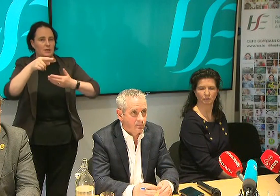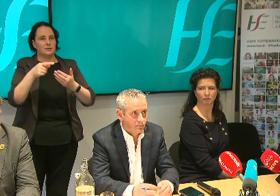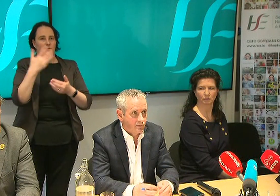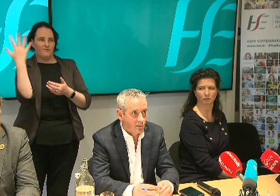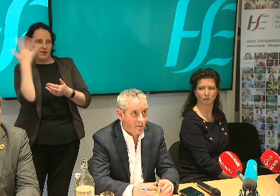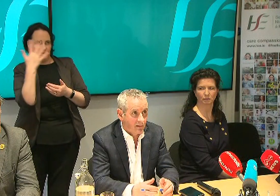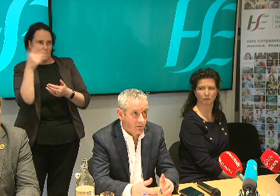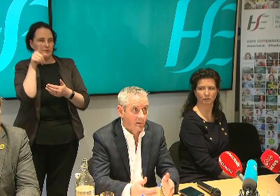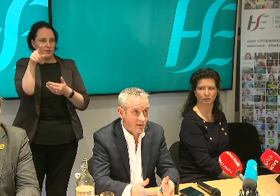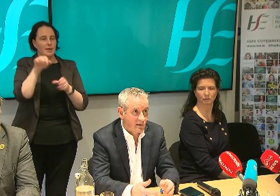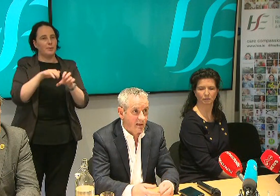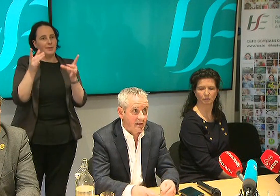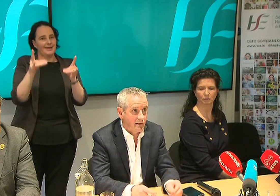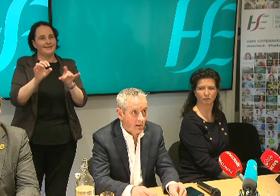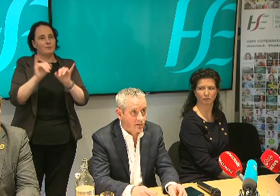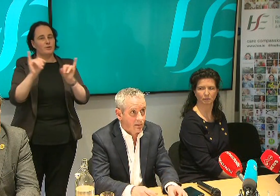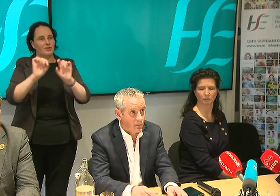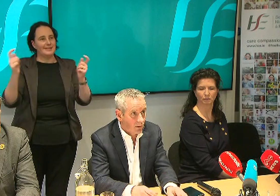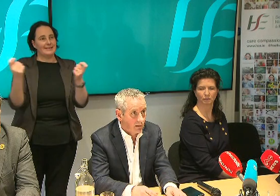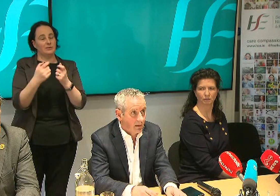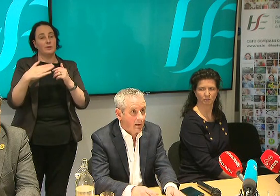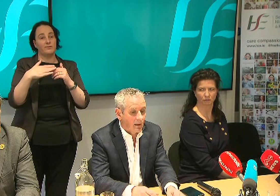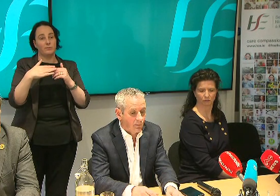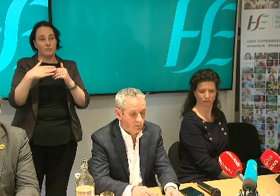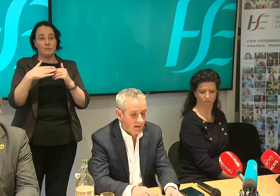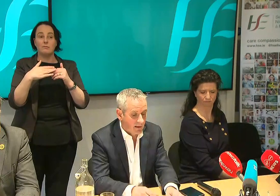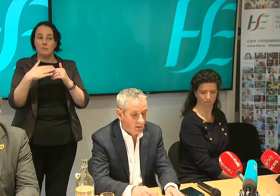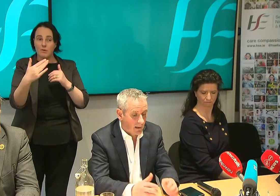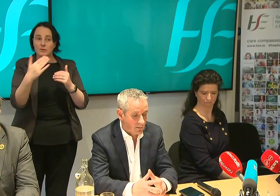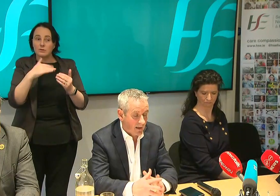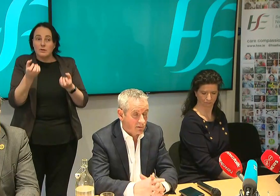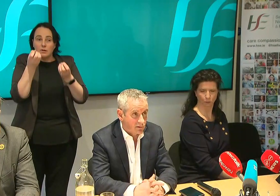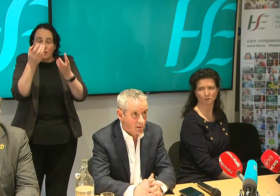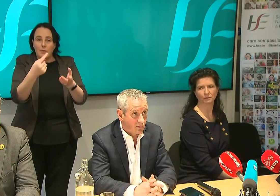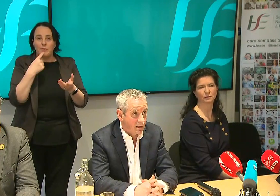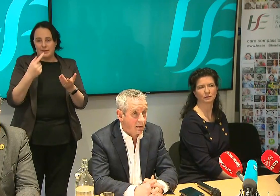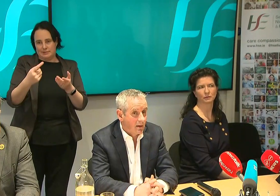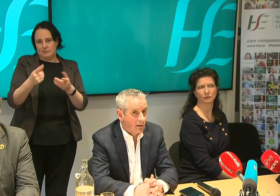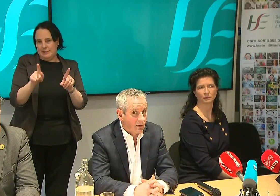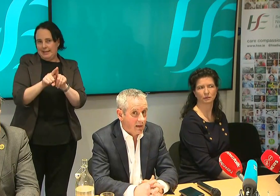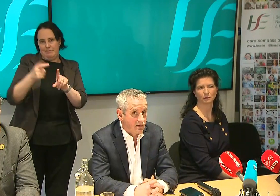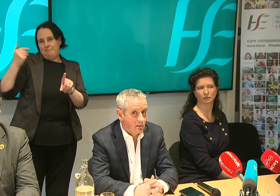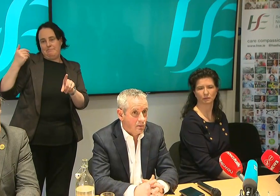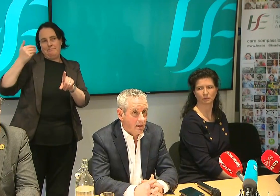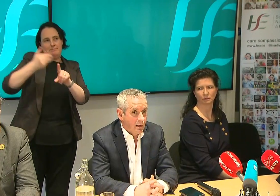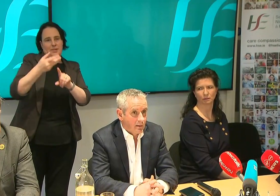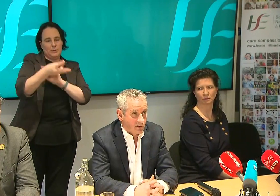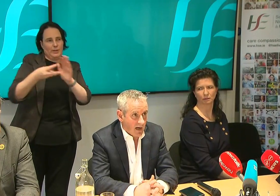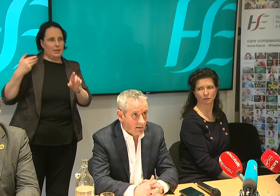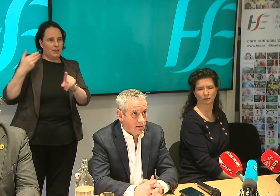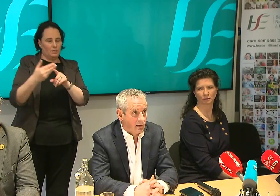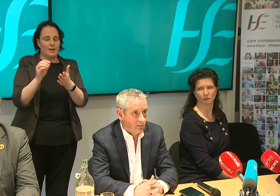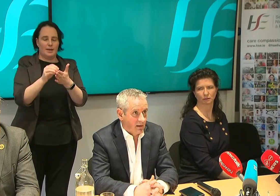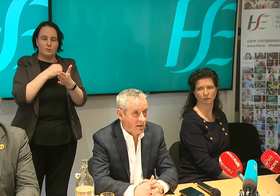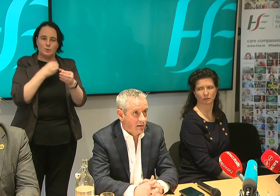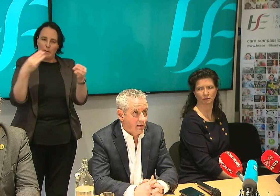And should we be in a further position at that stage, obviously we will. But right now, as we have done throughout the week, we need to